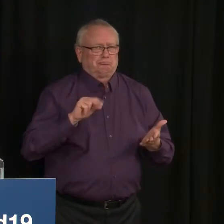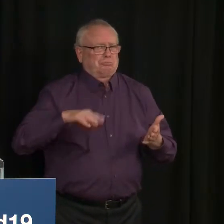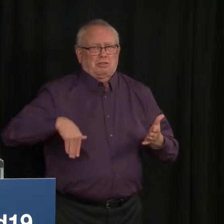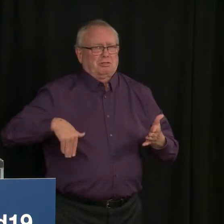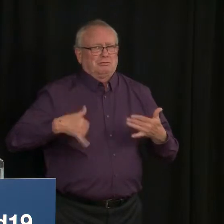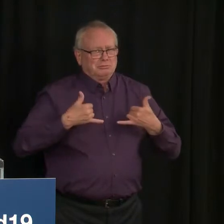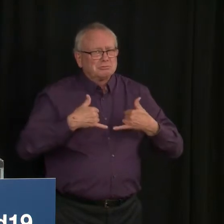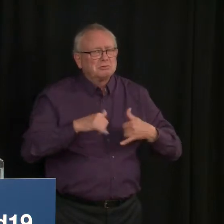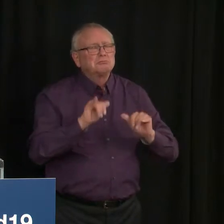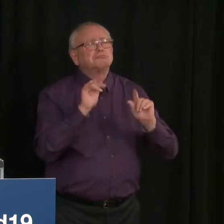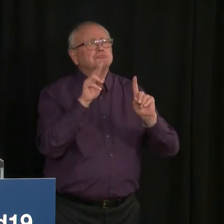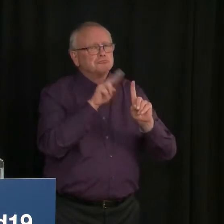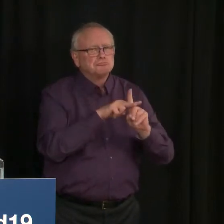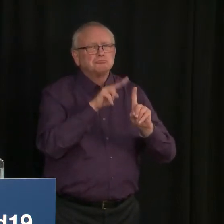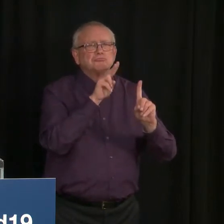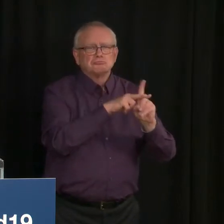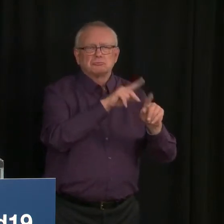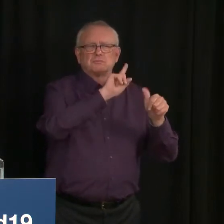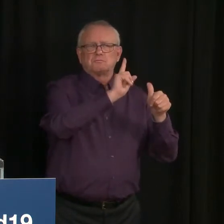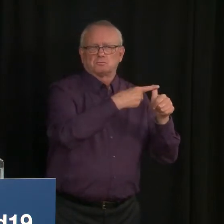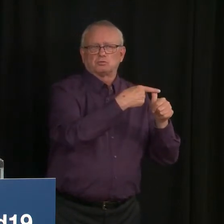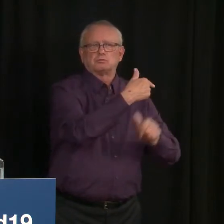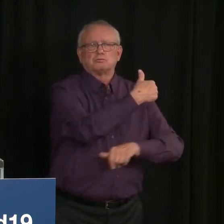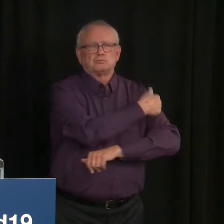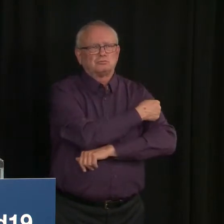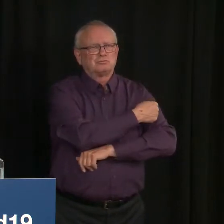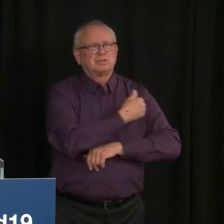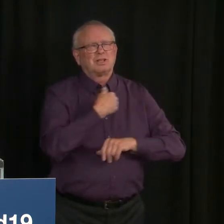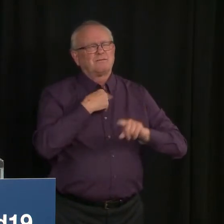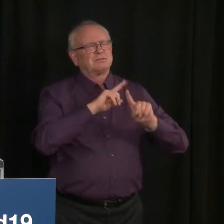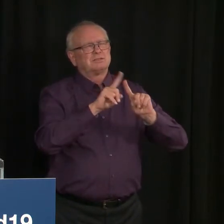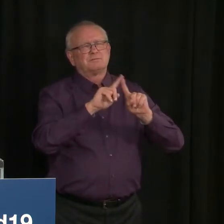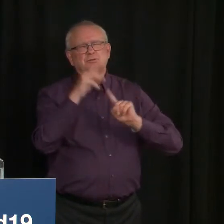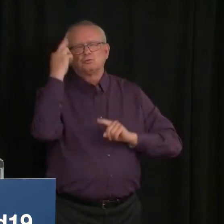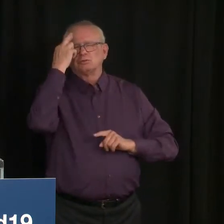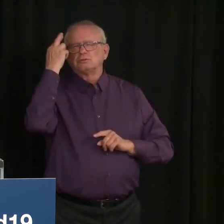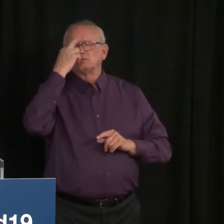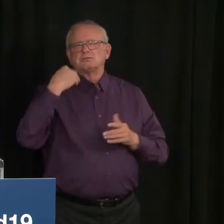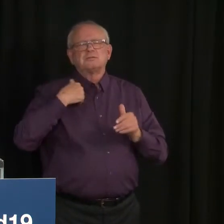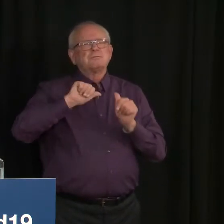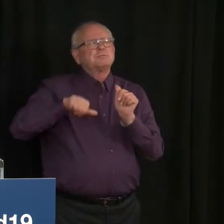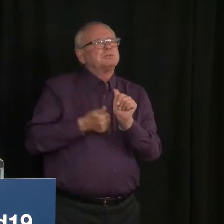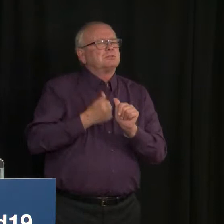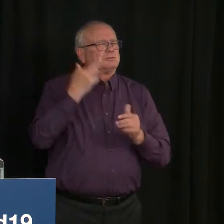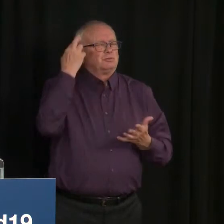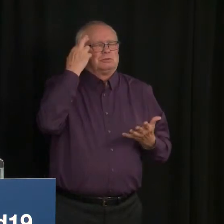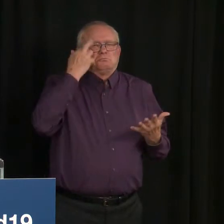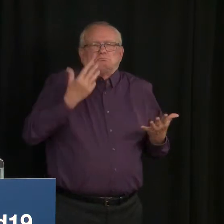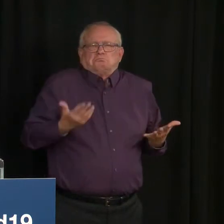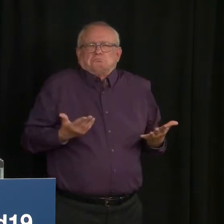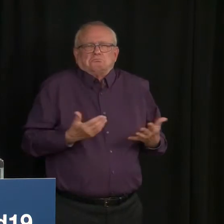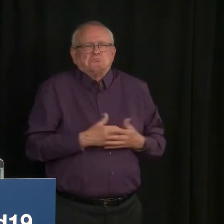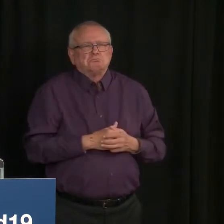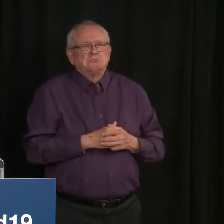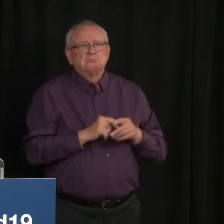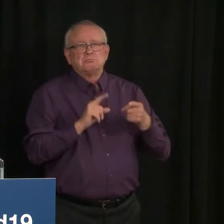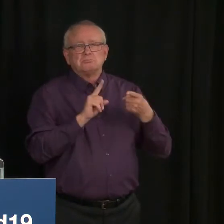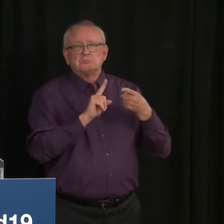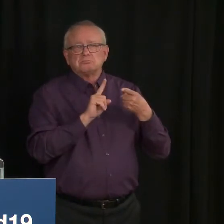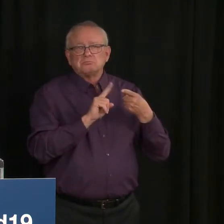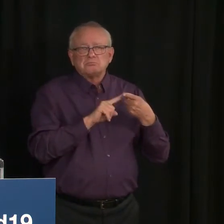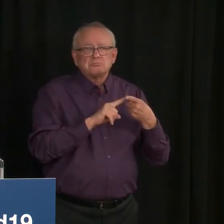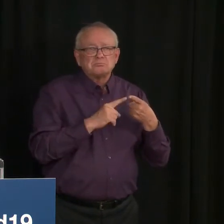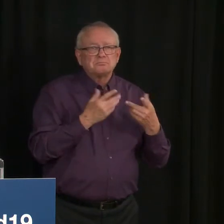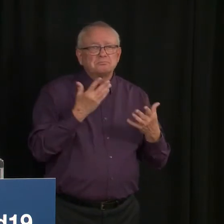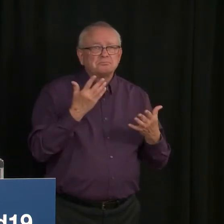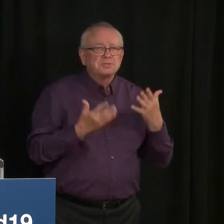again, there's probably a variety of factors. Again, what we're hearing is sometimes people who think that